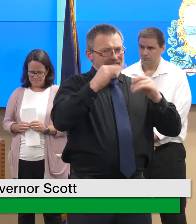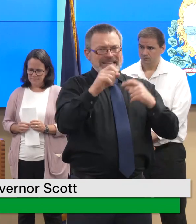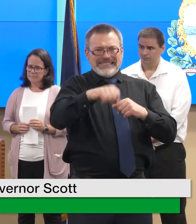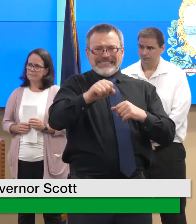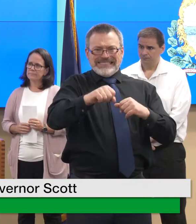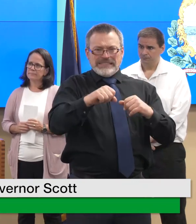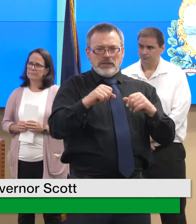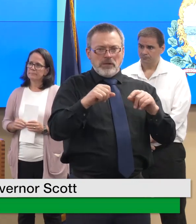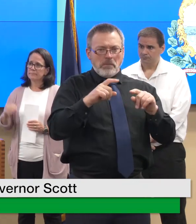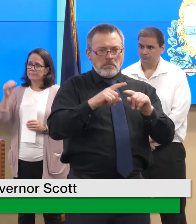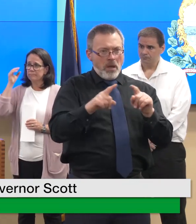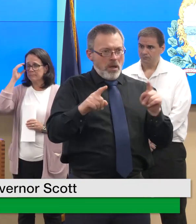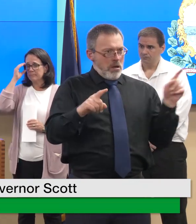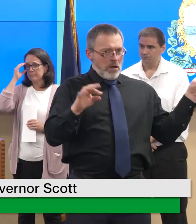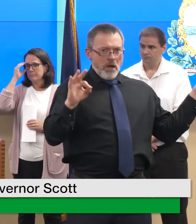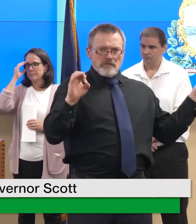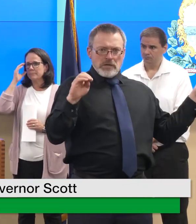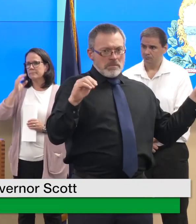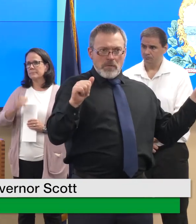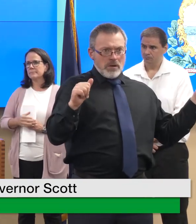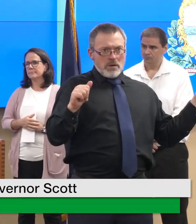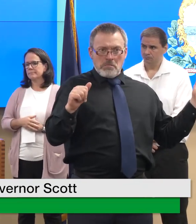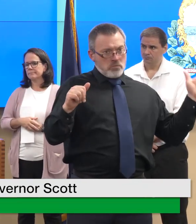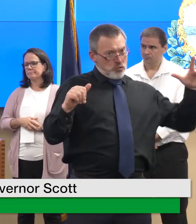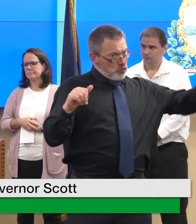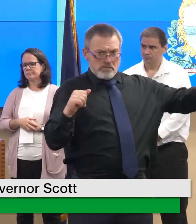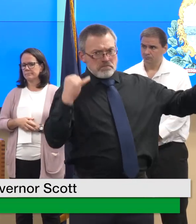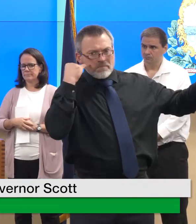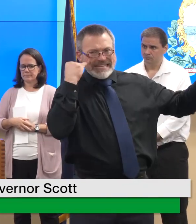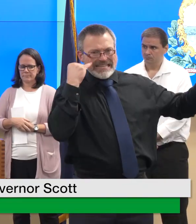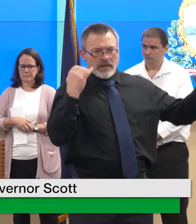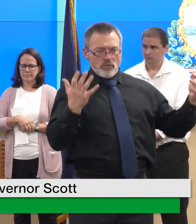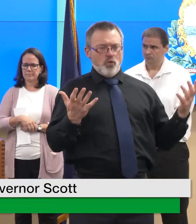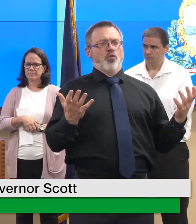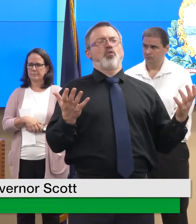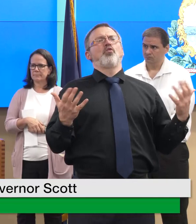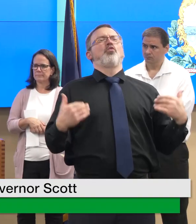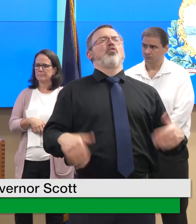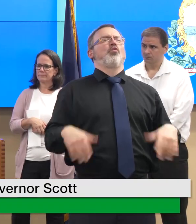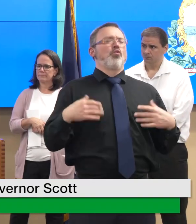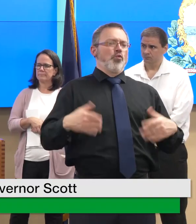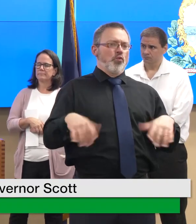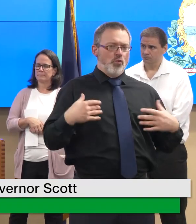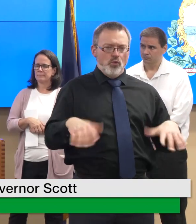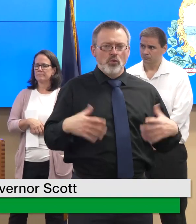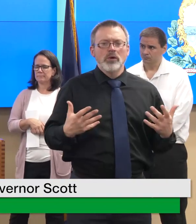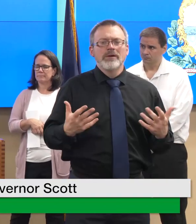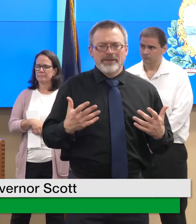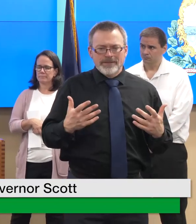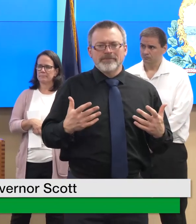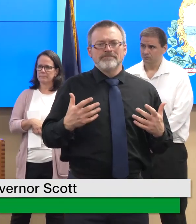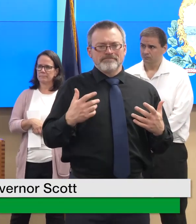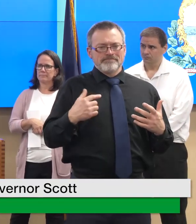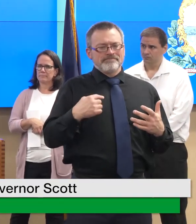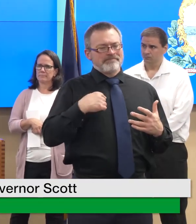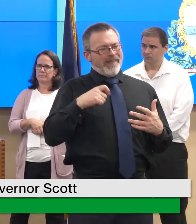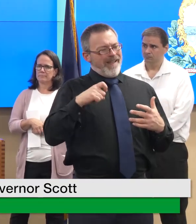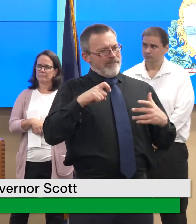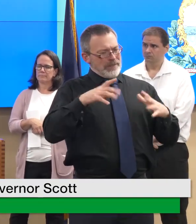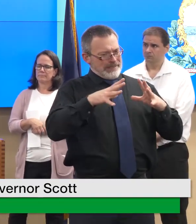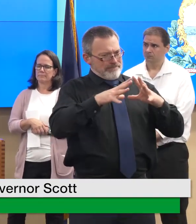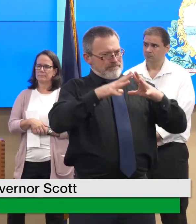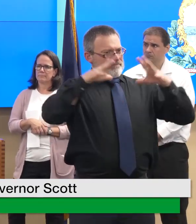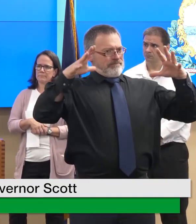public assistance threshold, so I think we on the national level, and I know Senator Welch has talked about this, maybe